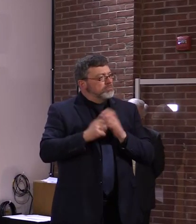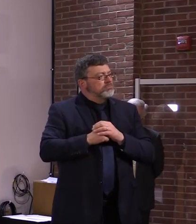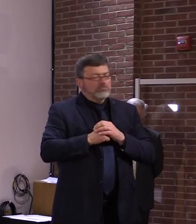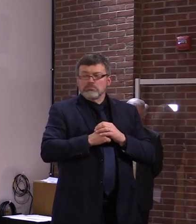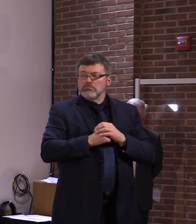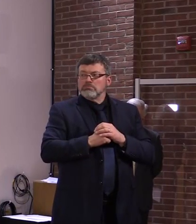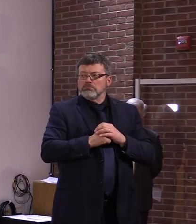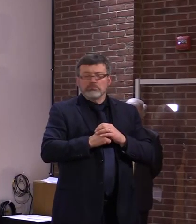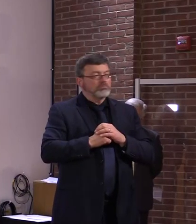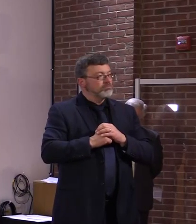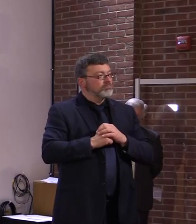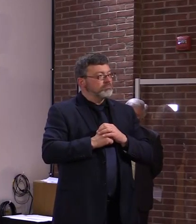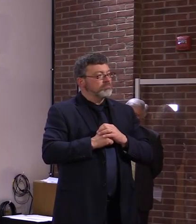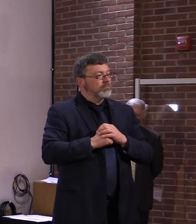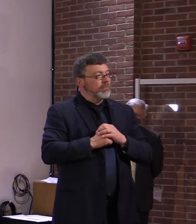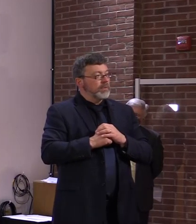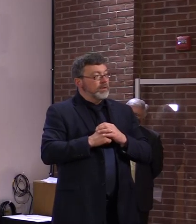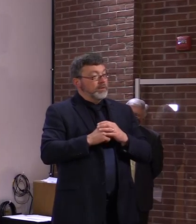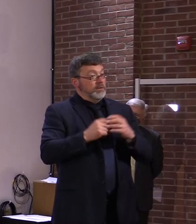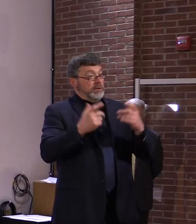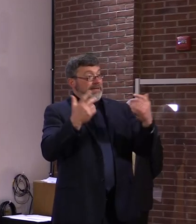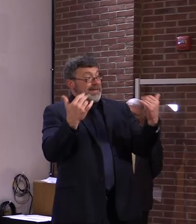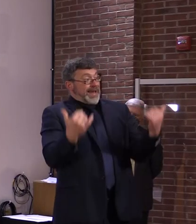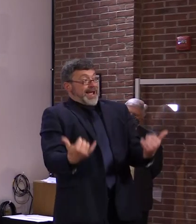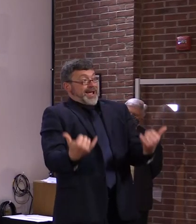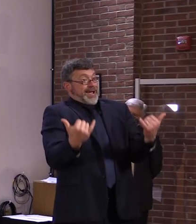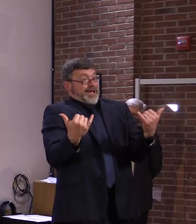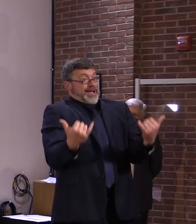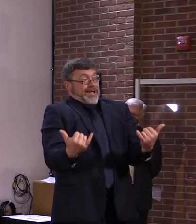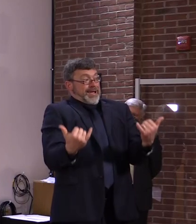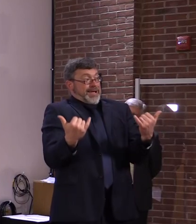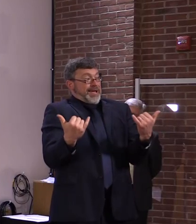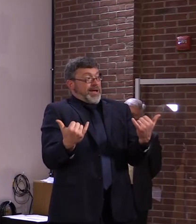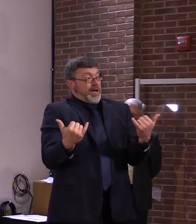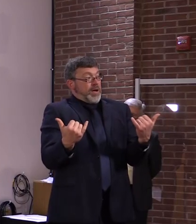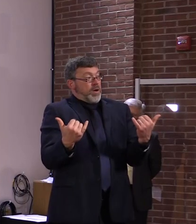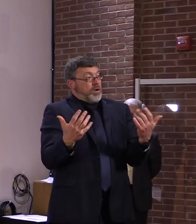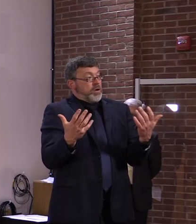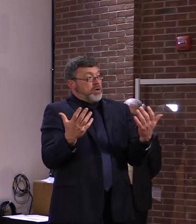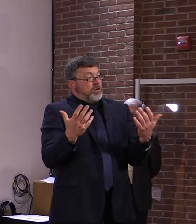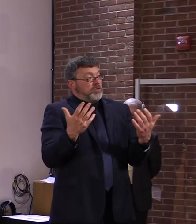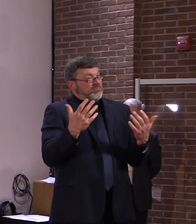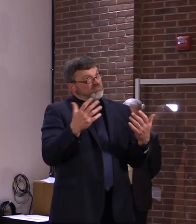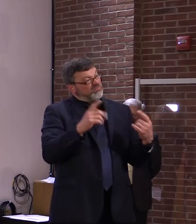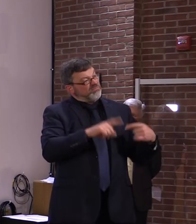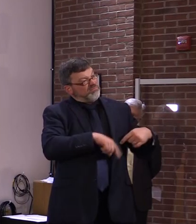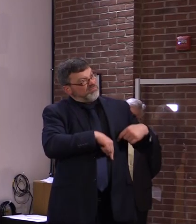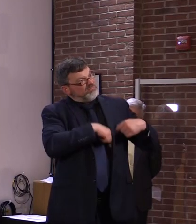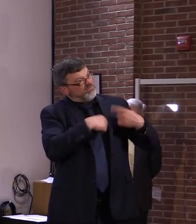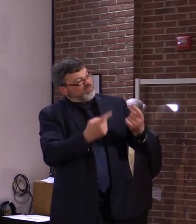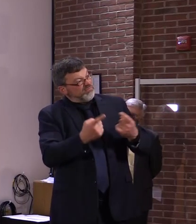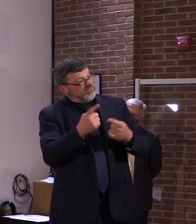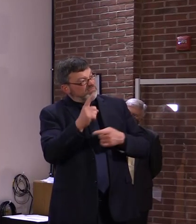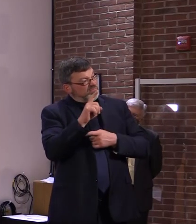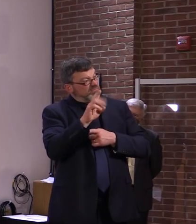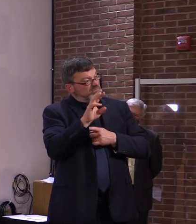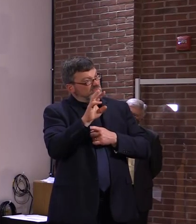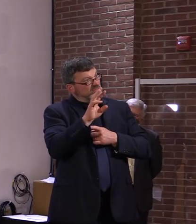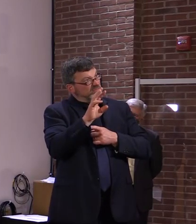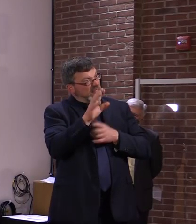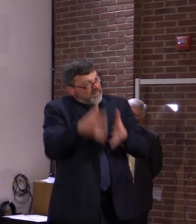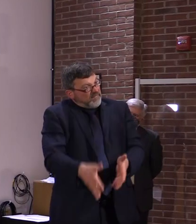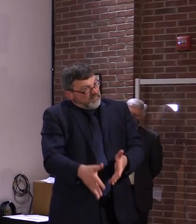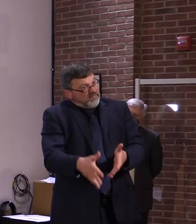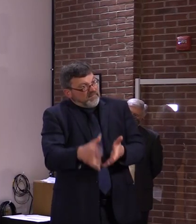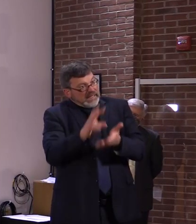only talking about a window right now of about 6 weeks at most, till we get to the 4th of July, when